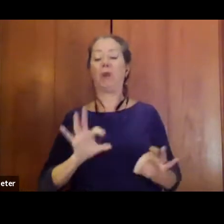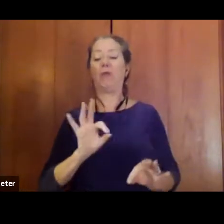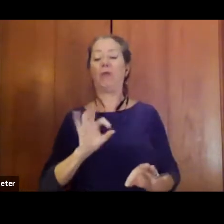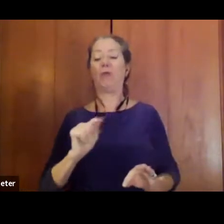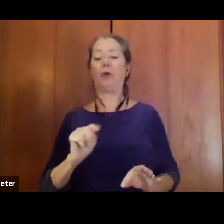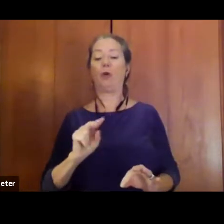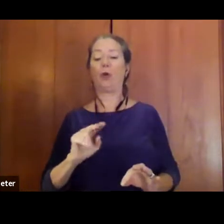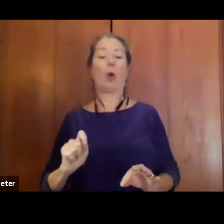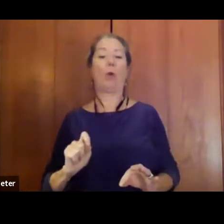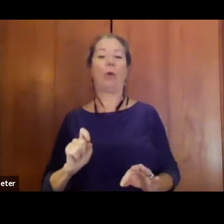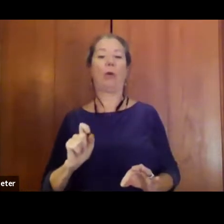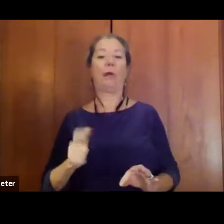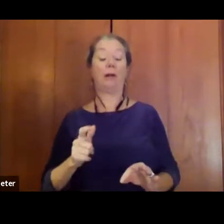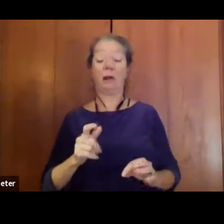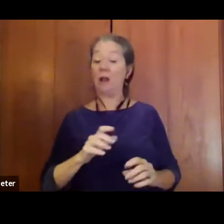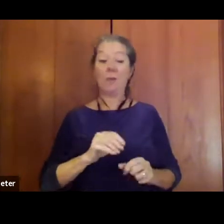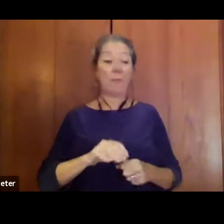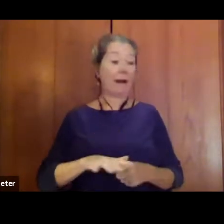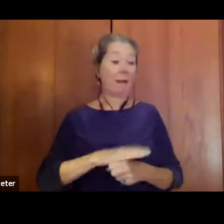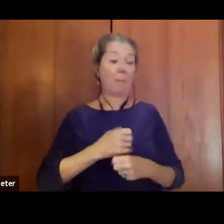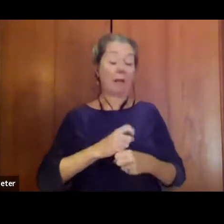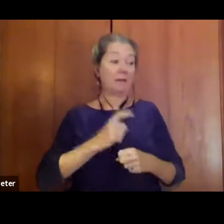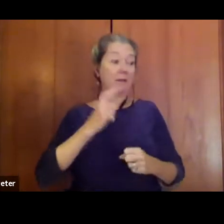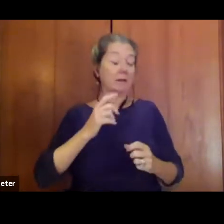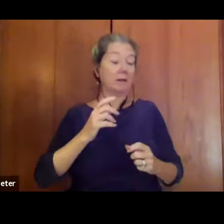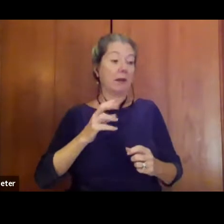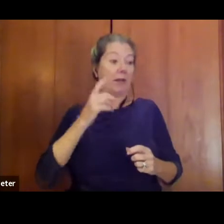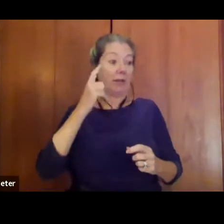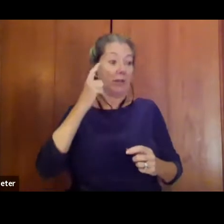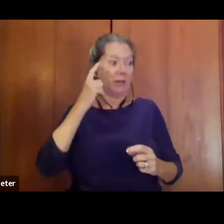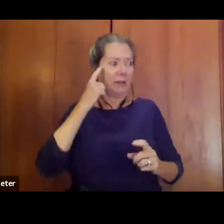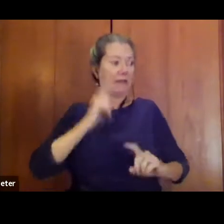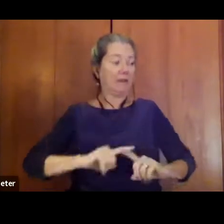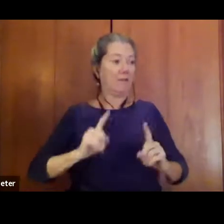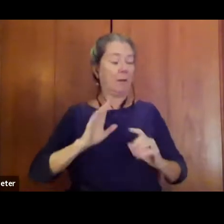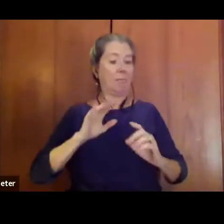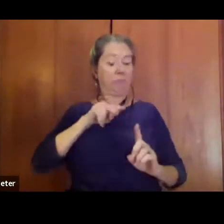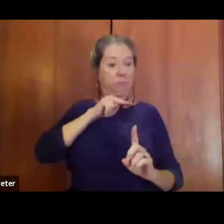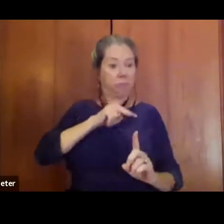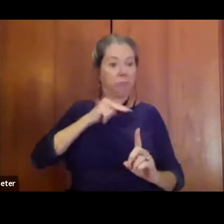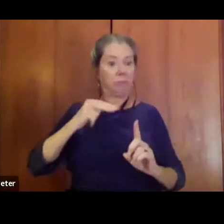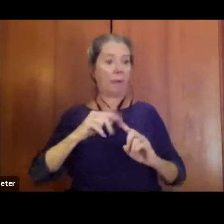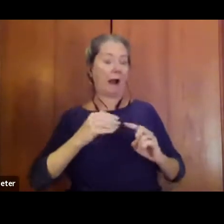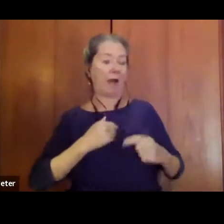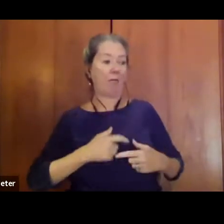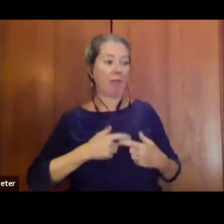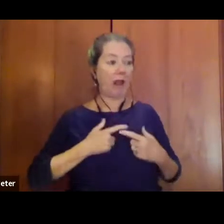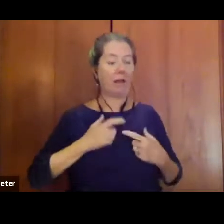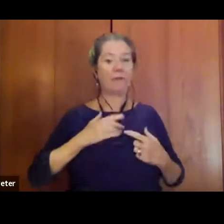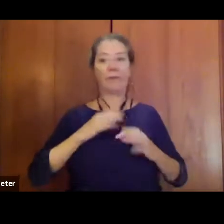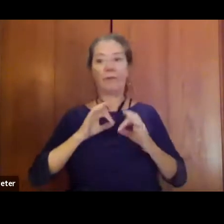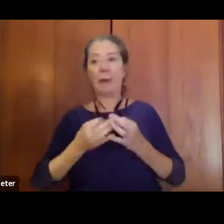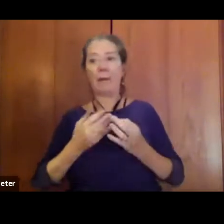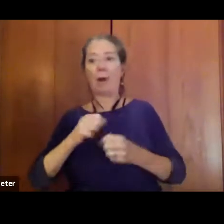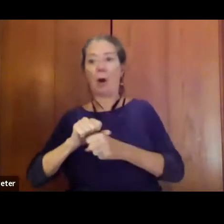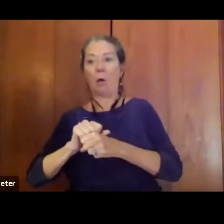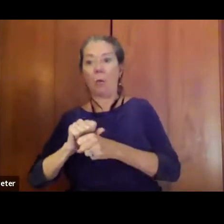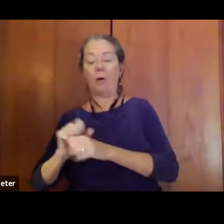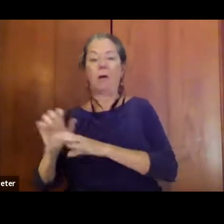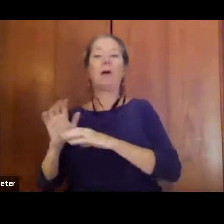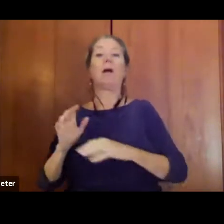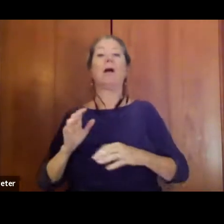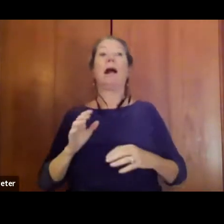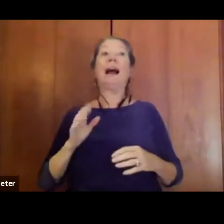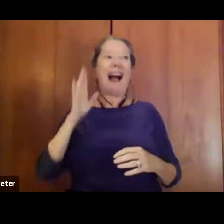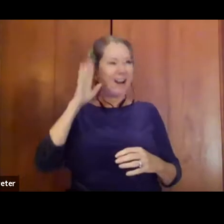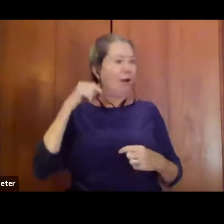of our lives, our priorities, our motivation, and of course, our family. And by this point, I have no doubt you have felt